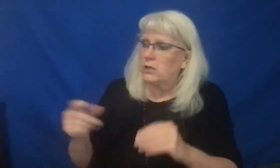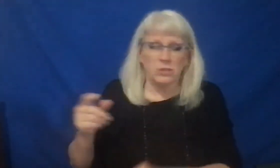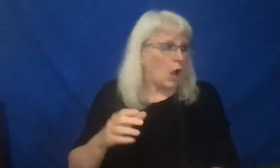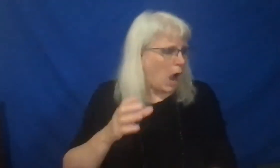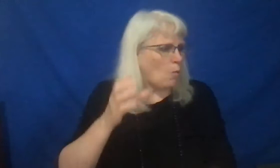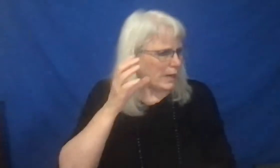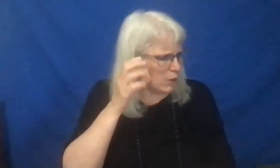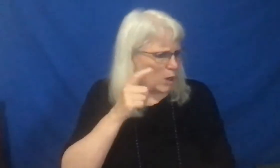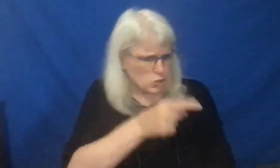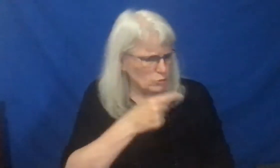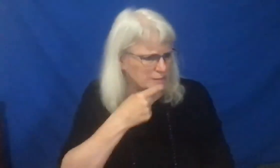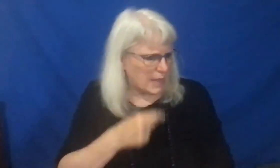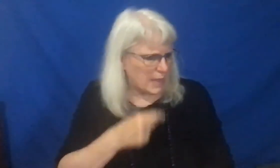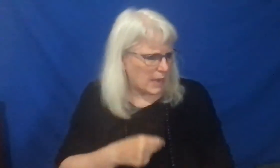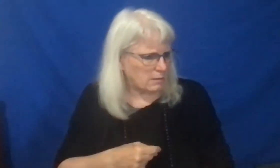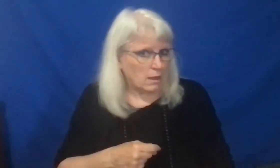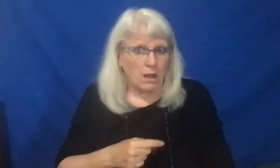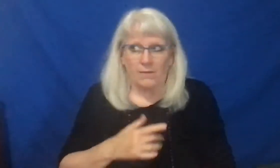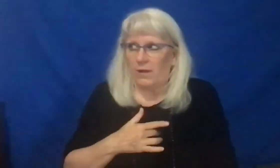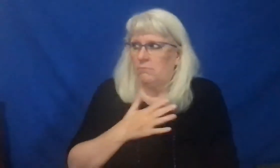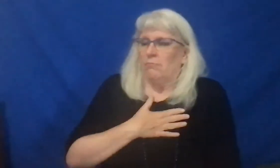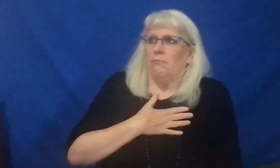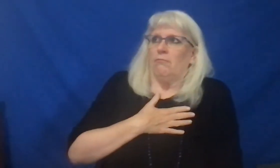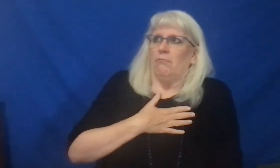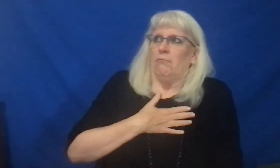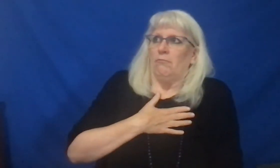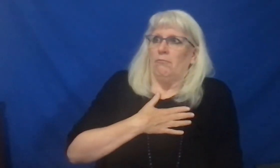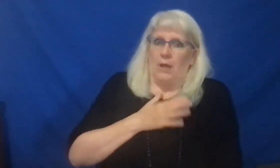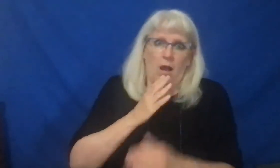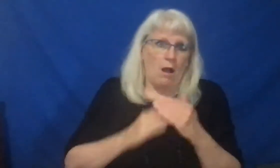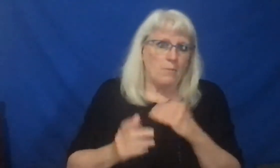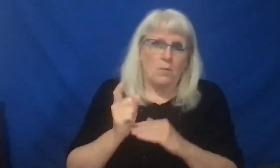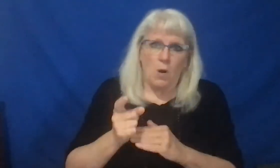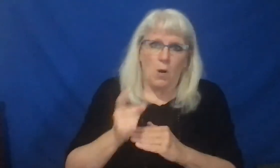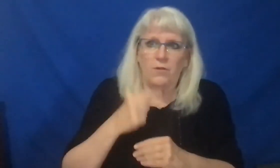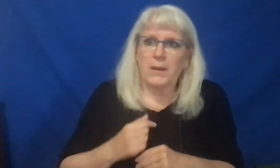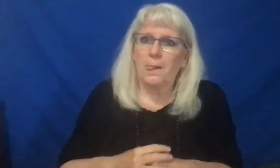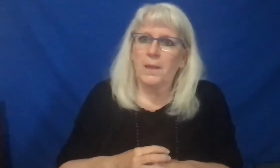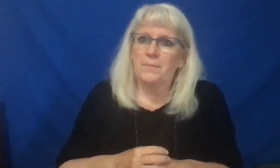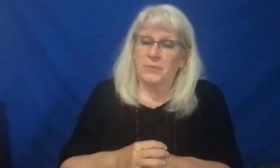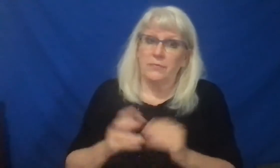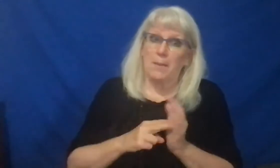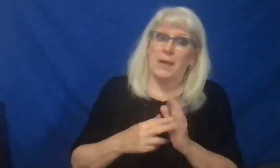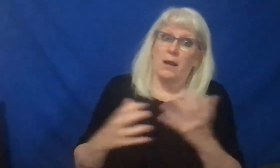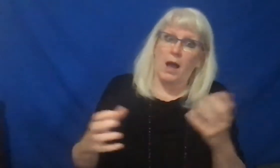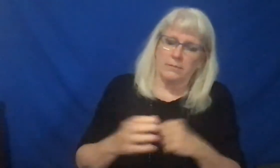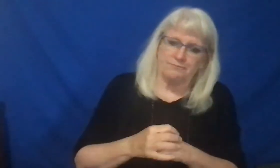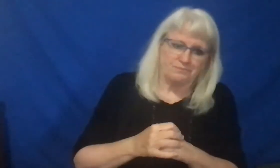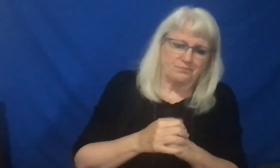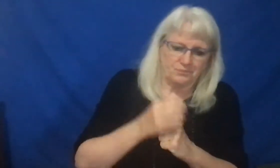humbling. I'll forever be grateful for that moment. I don't even know if she knows how much that meant to me, but it meant a lot. And then